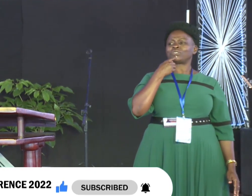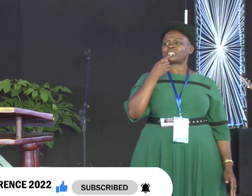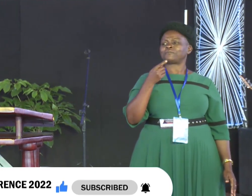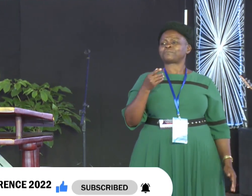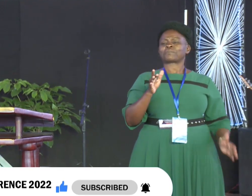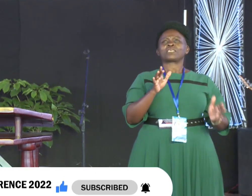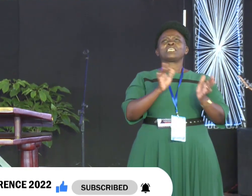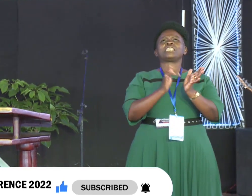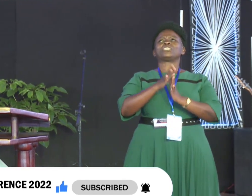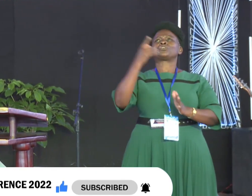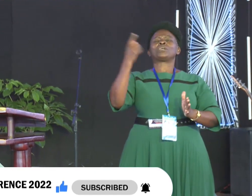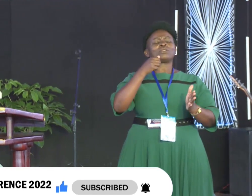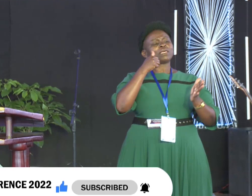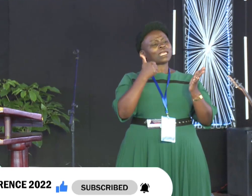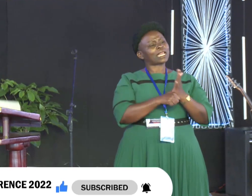365.